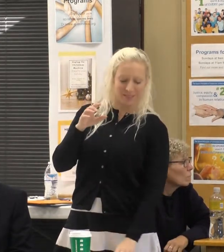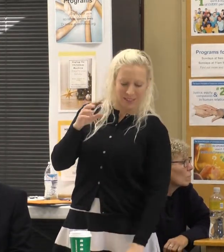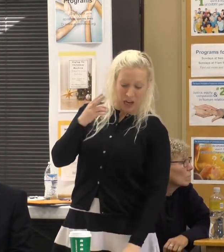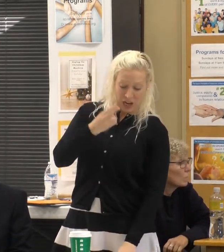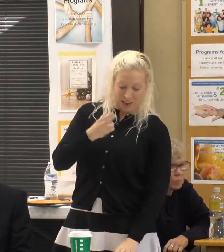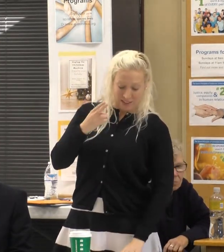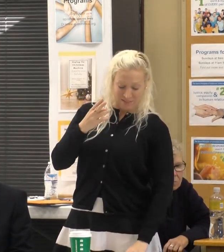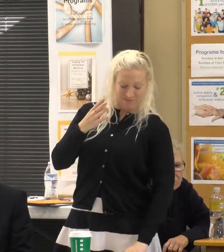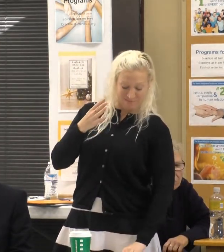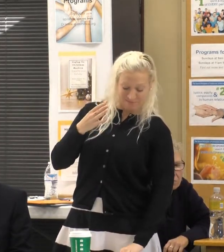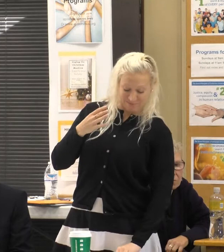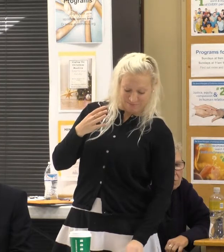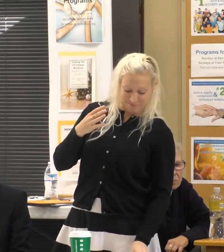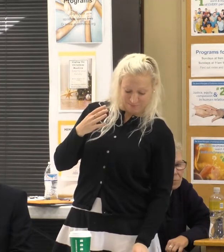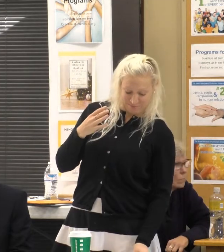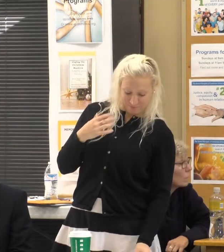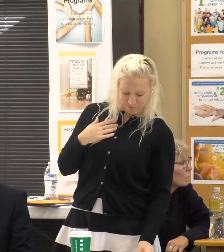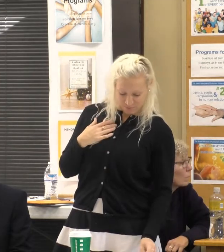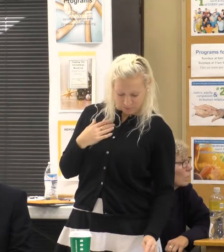And it's for